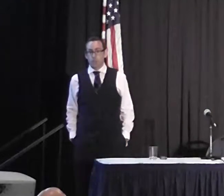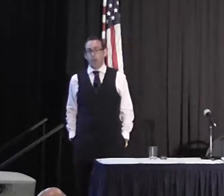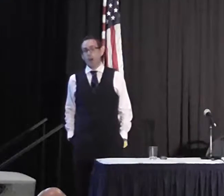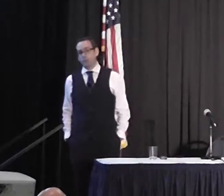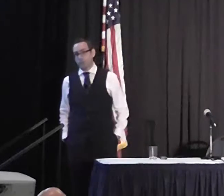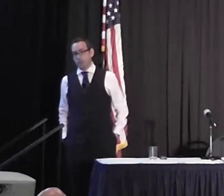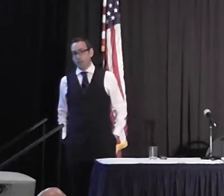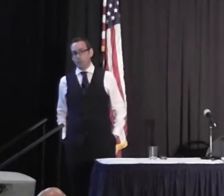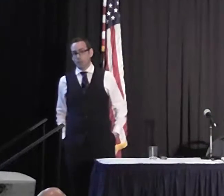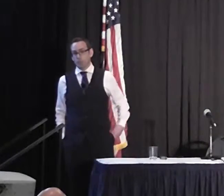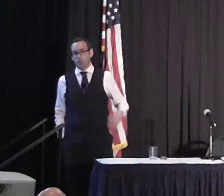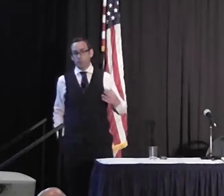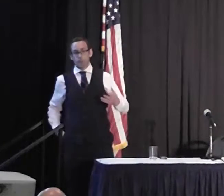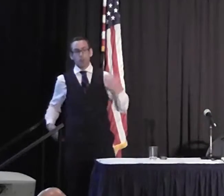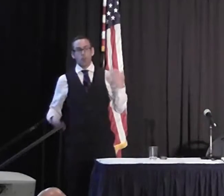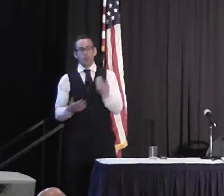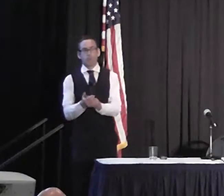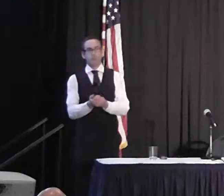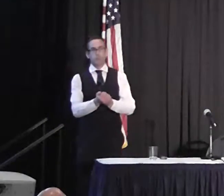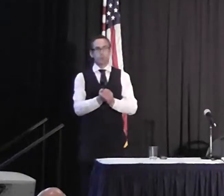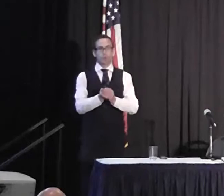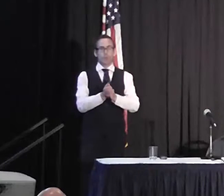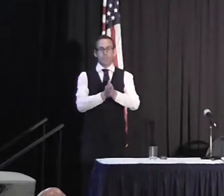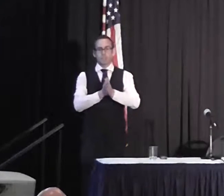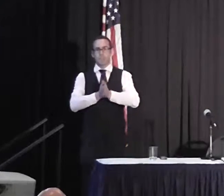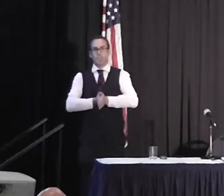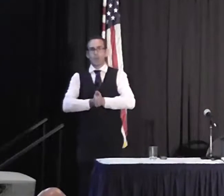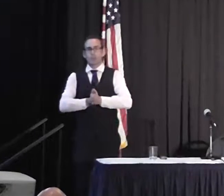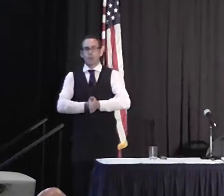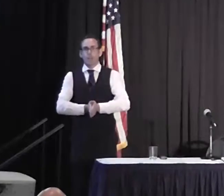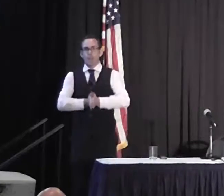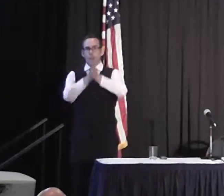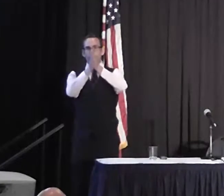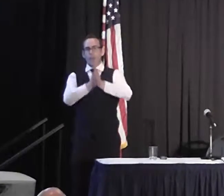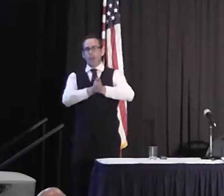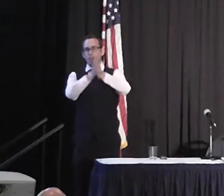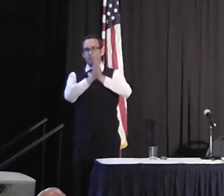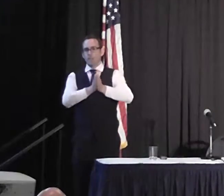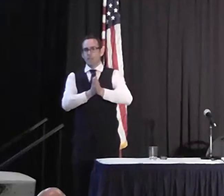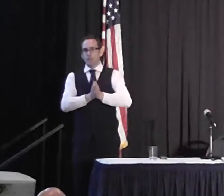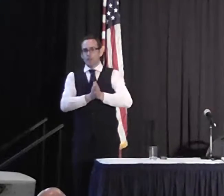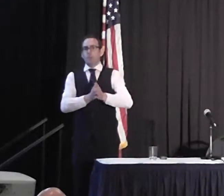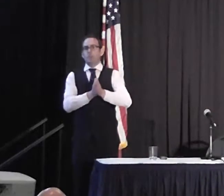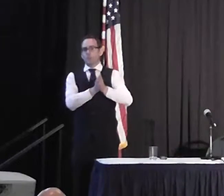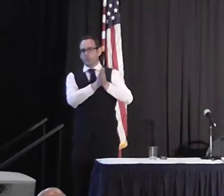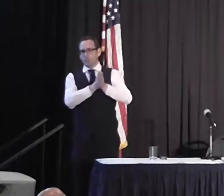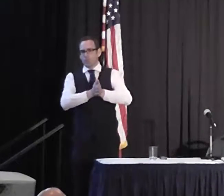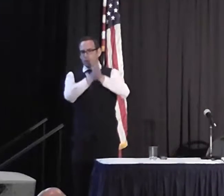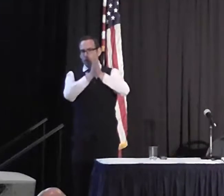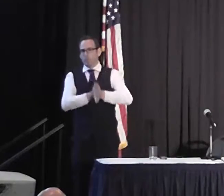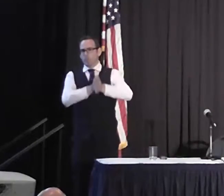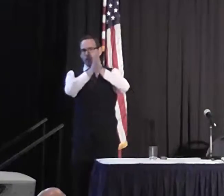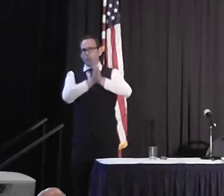it is condensate, half of it is Iranian oil. Iranian oil is the kind of like